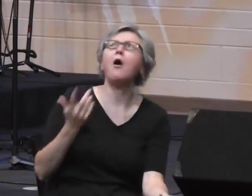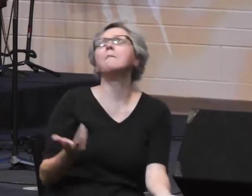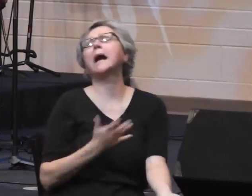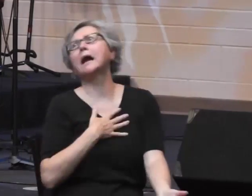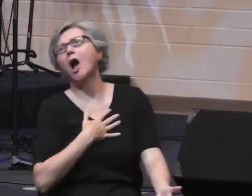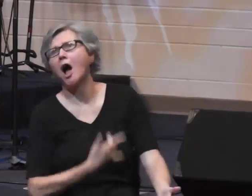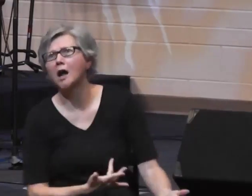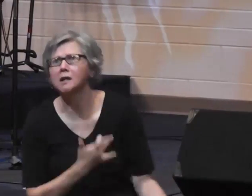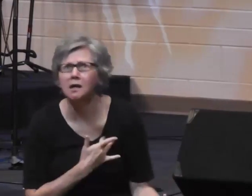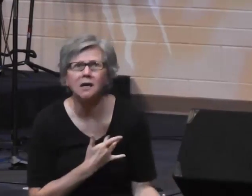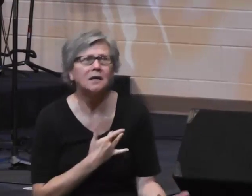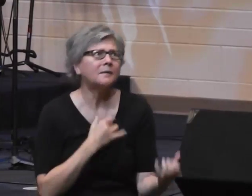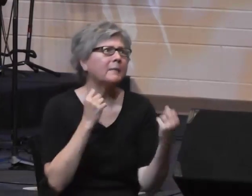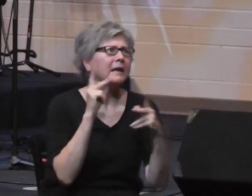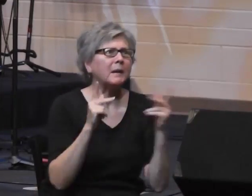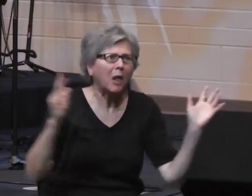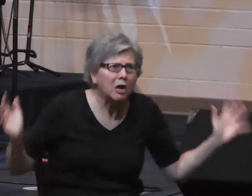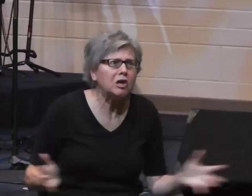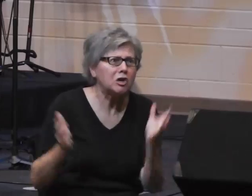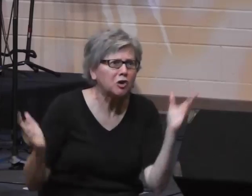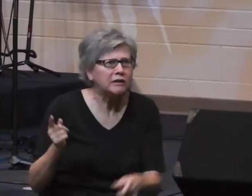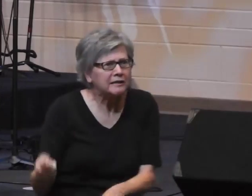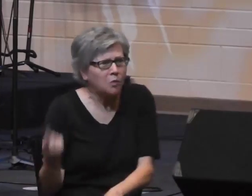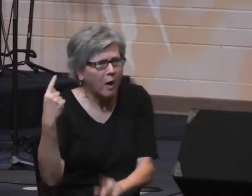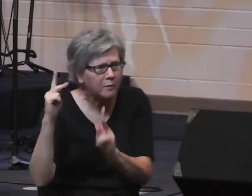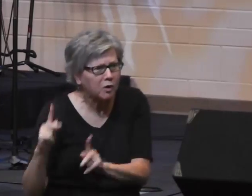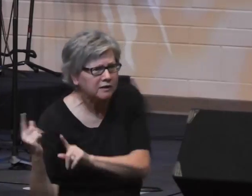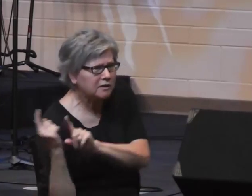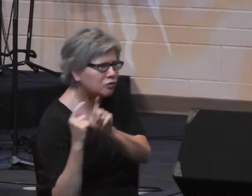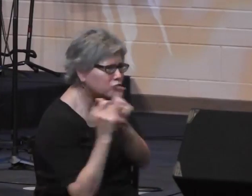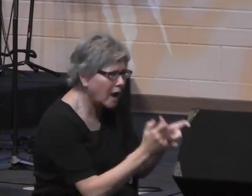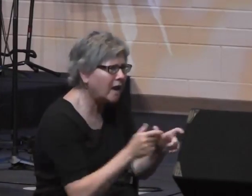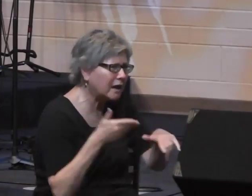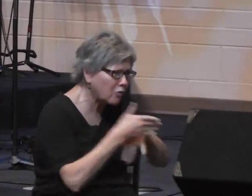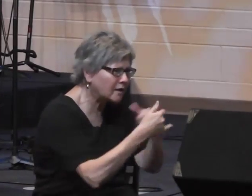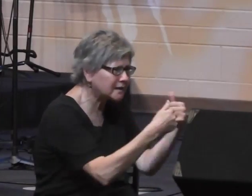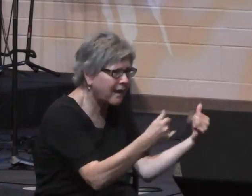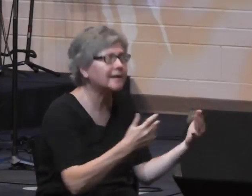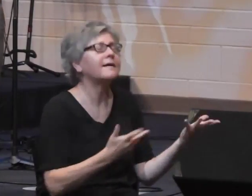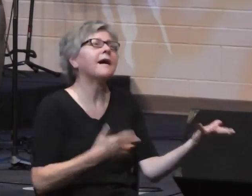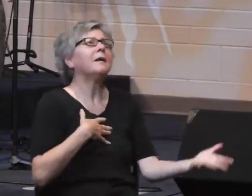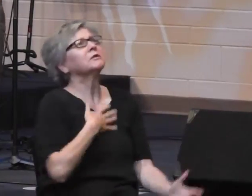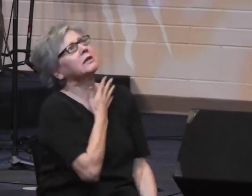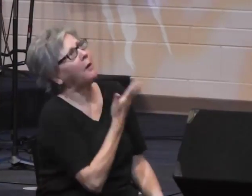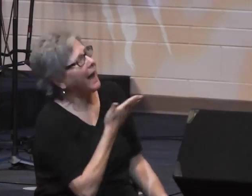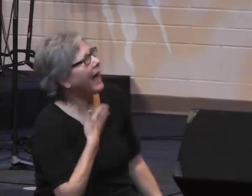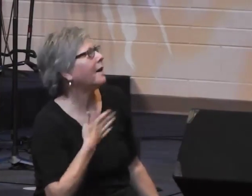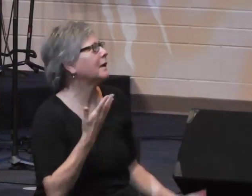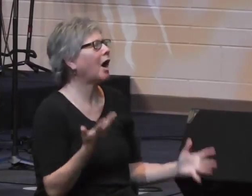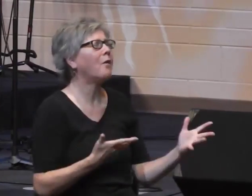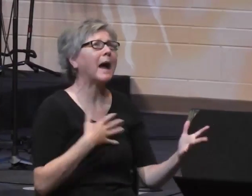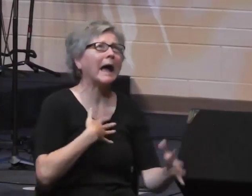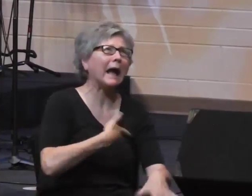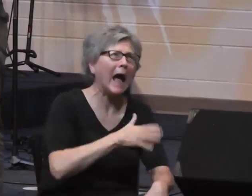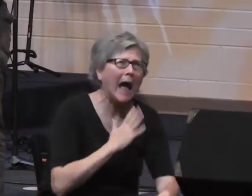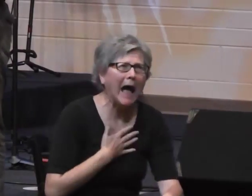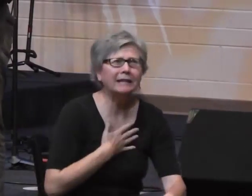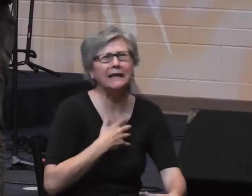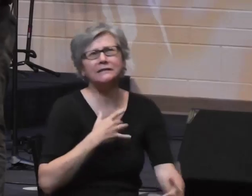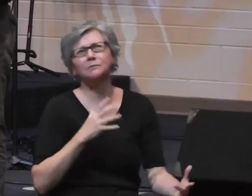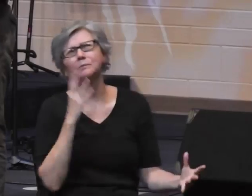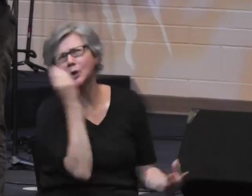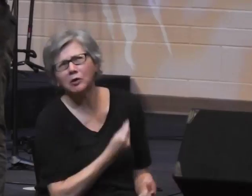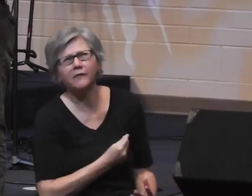it's a stranger, and I don't know who that guy is, and that guy's been running for 29 hours, and I'm so happy that he's crossing the